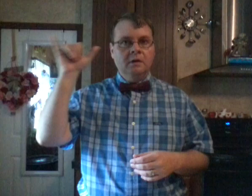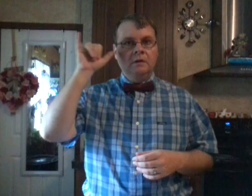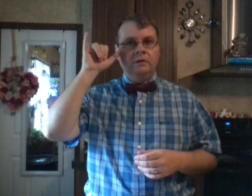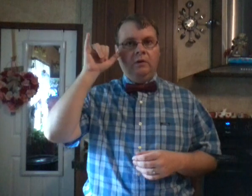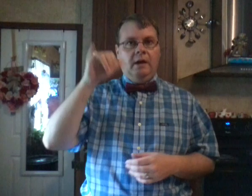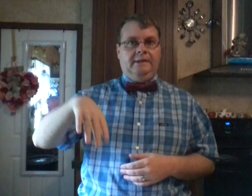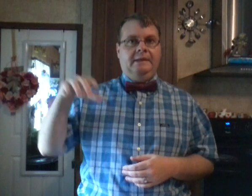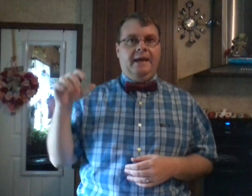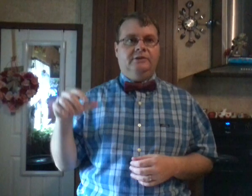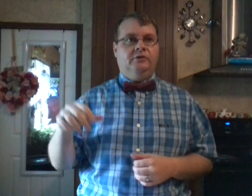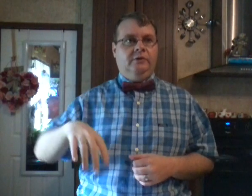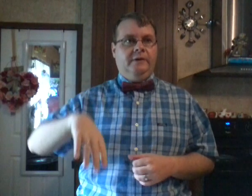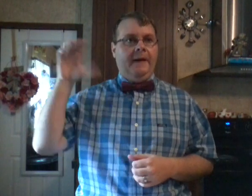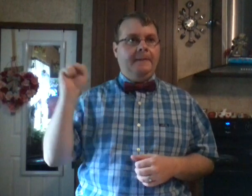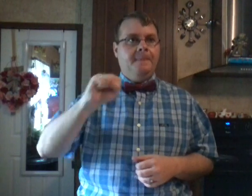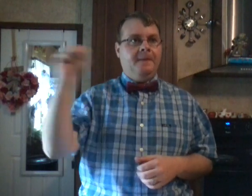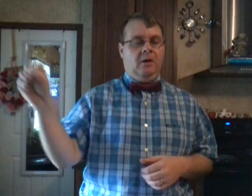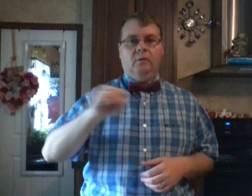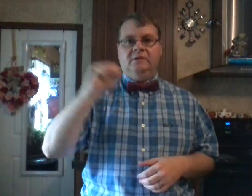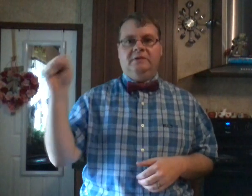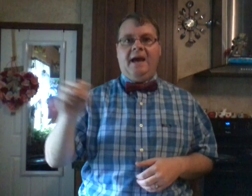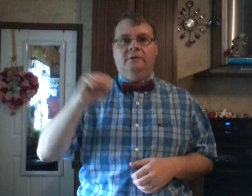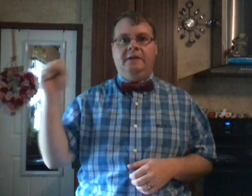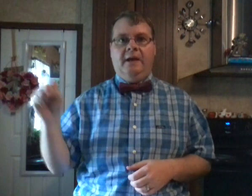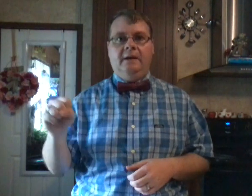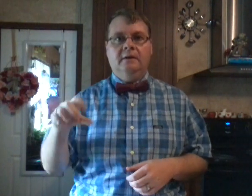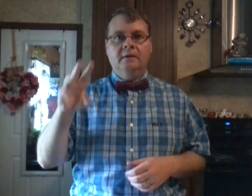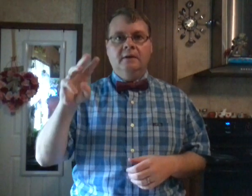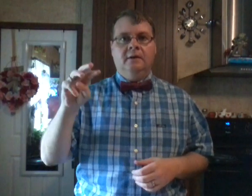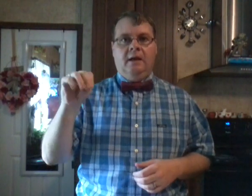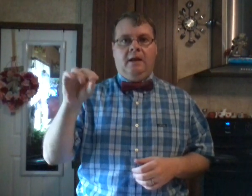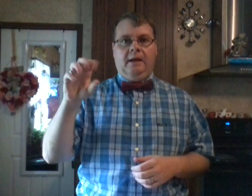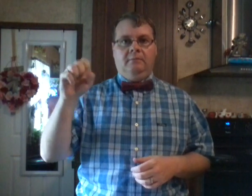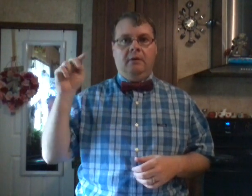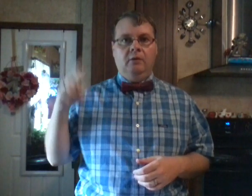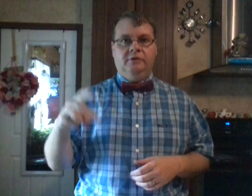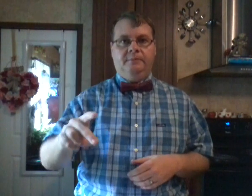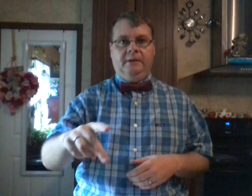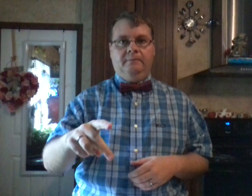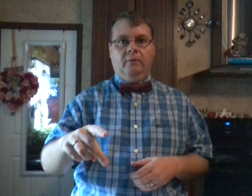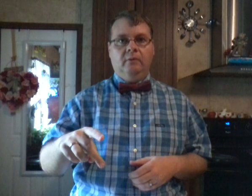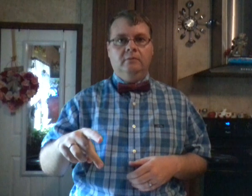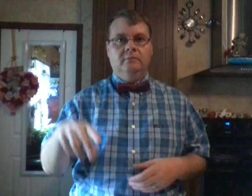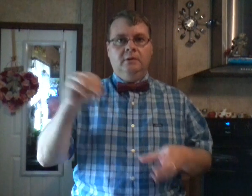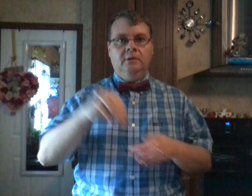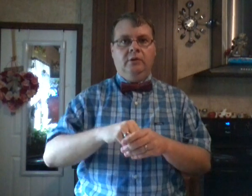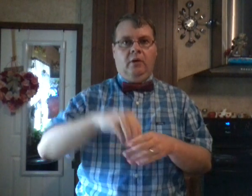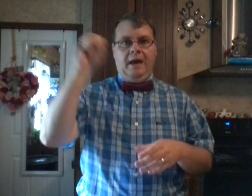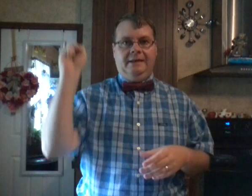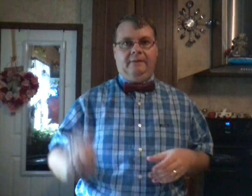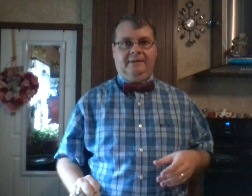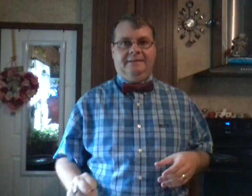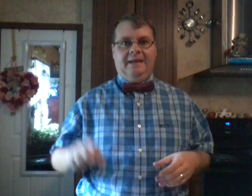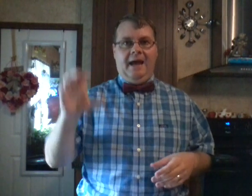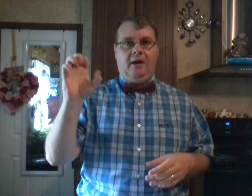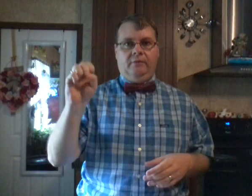You know, like yesterday, you know, was Saturday, and like most people, you know, like in the South,